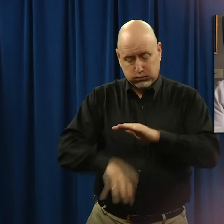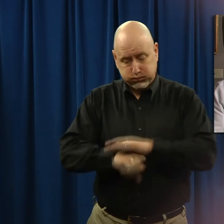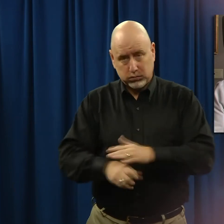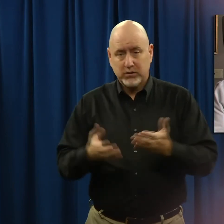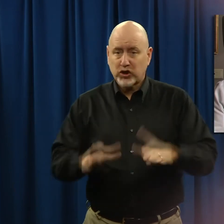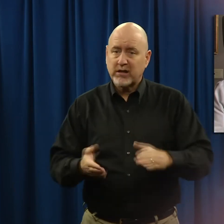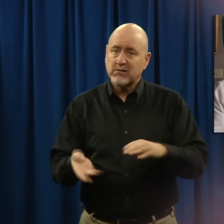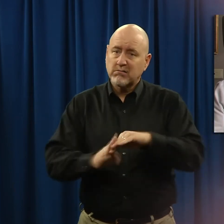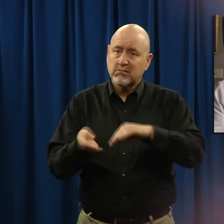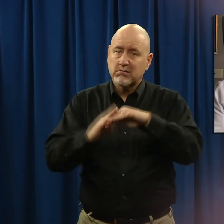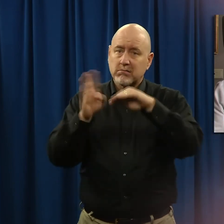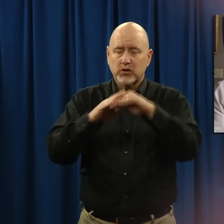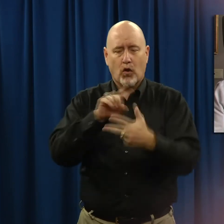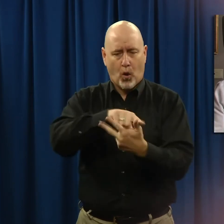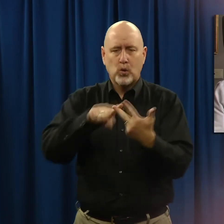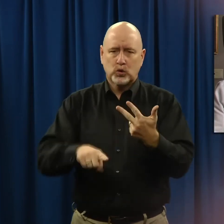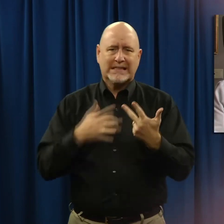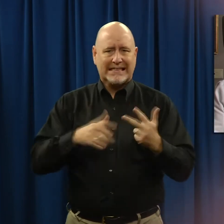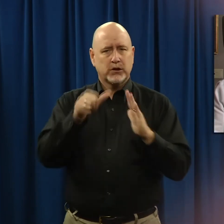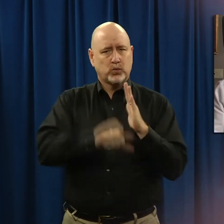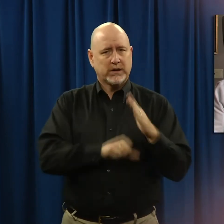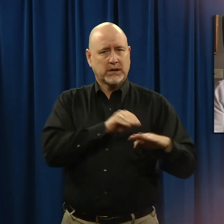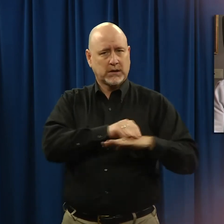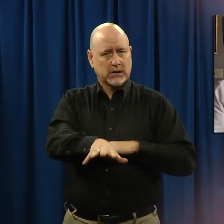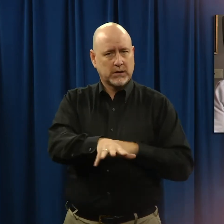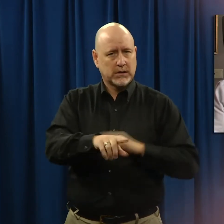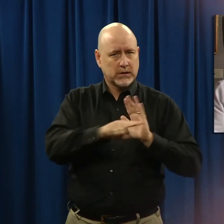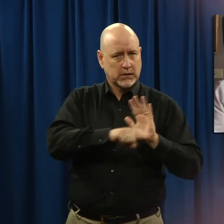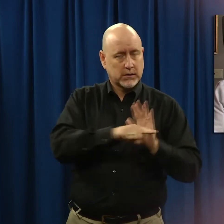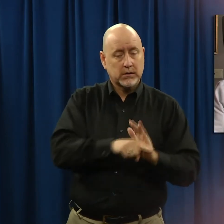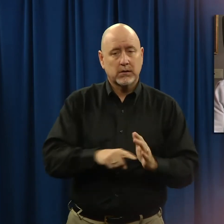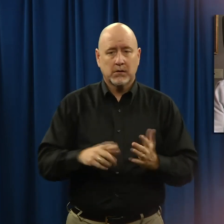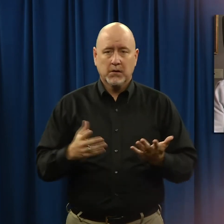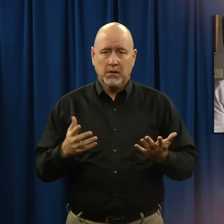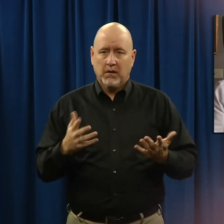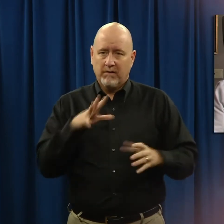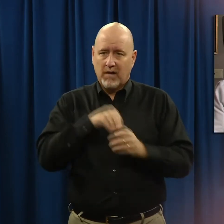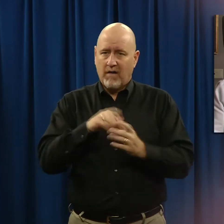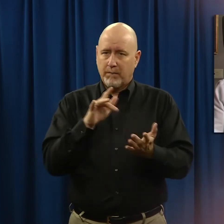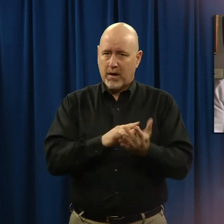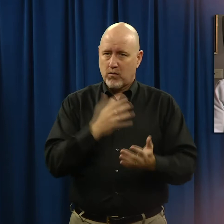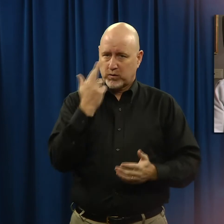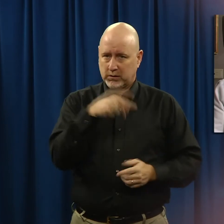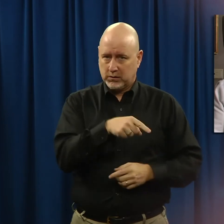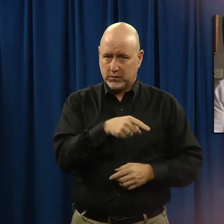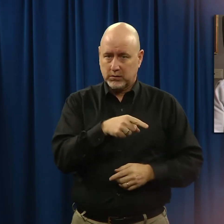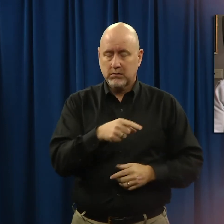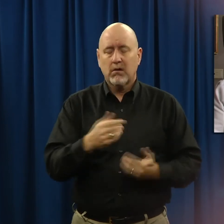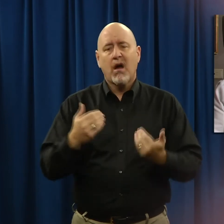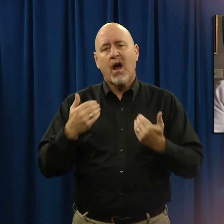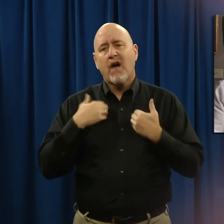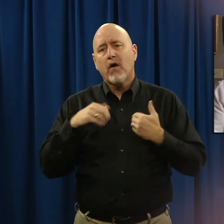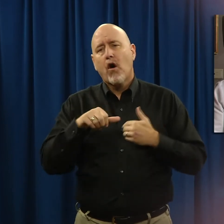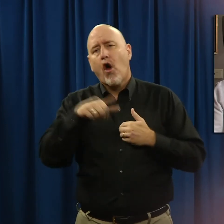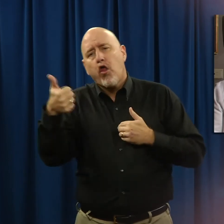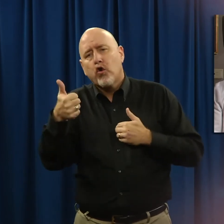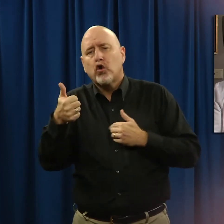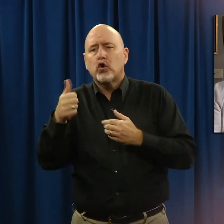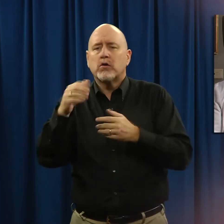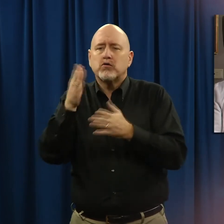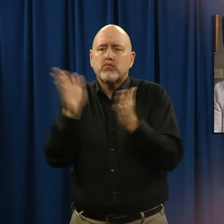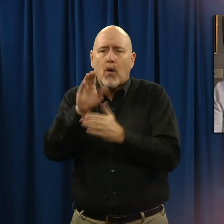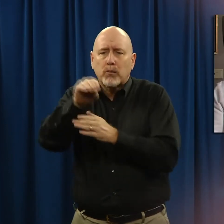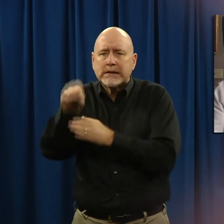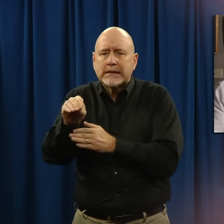So those are the immediate surgical risks and the medical risks that are involved in that. We have small